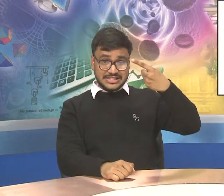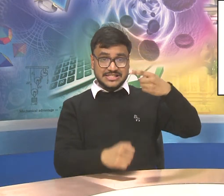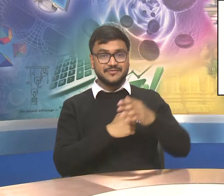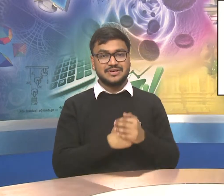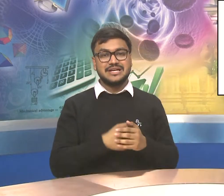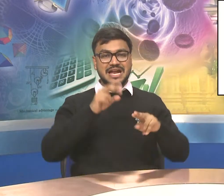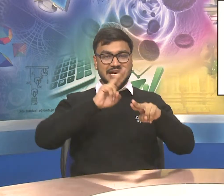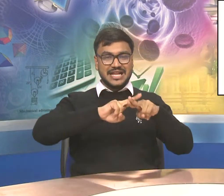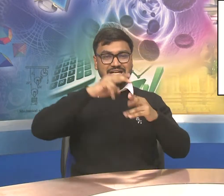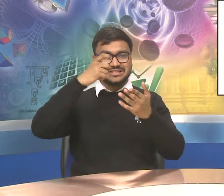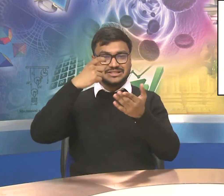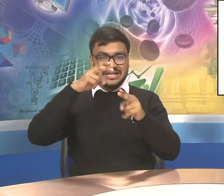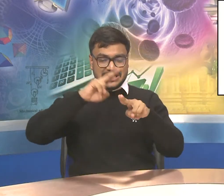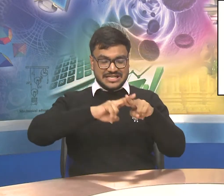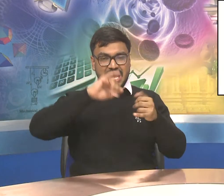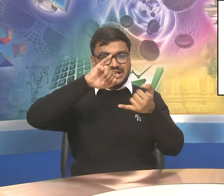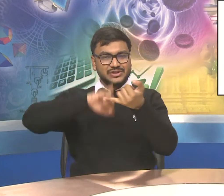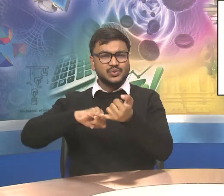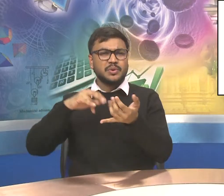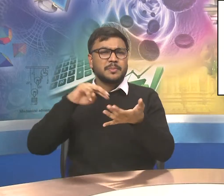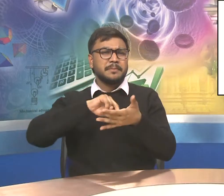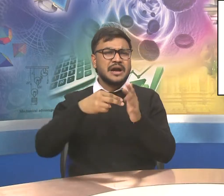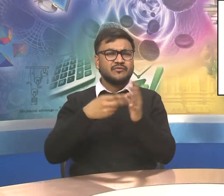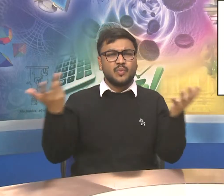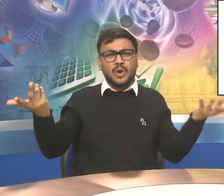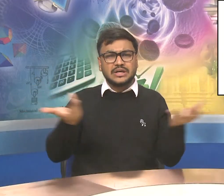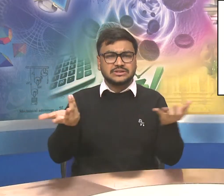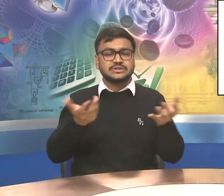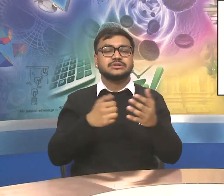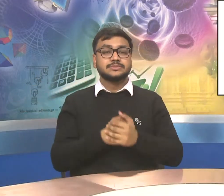So, we look what is reference services.